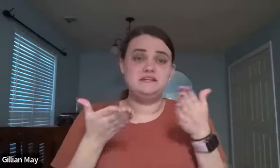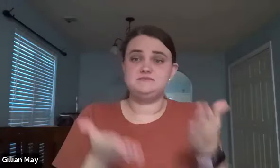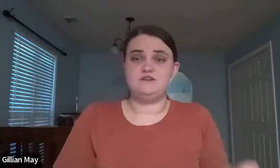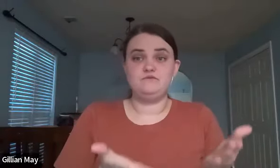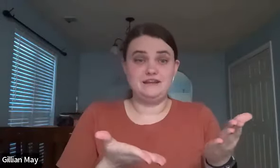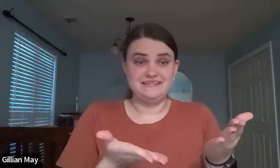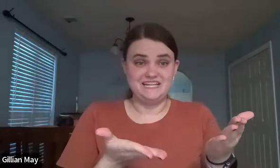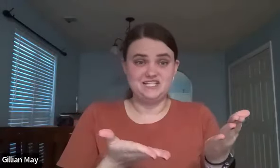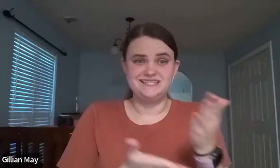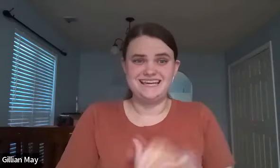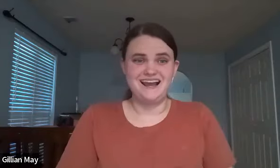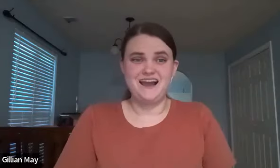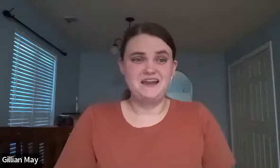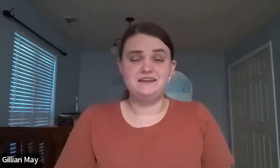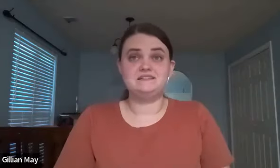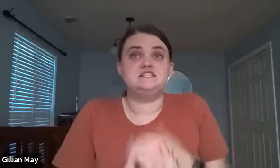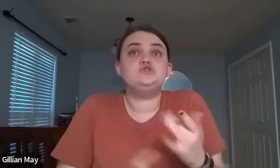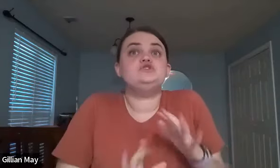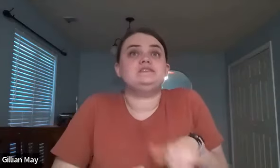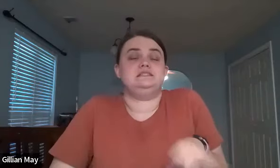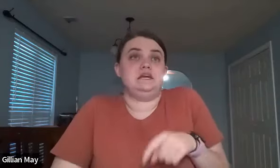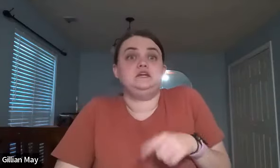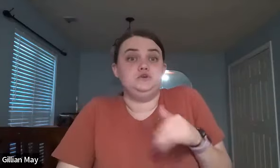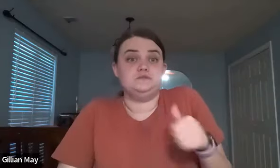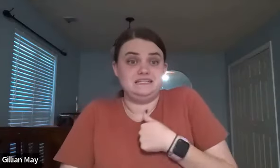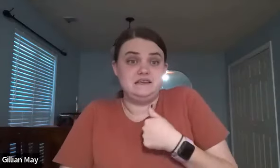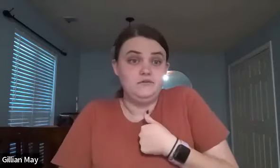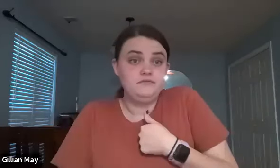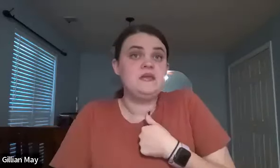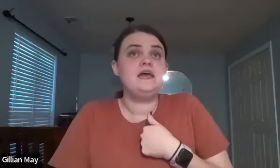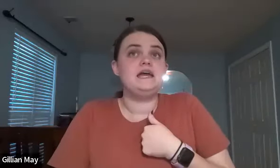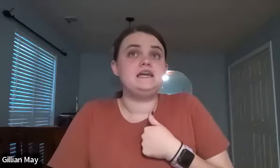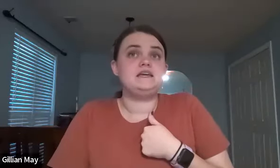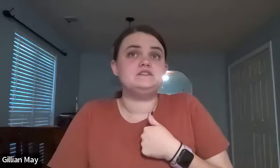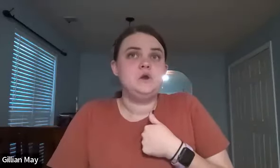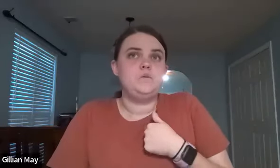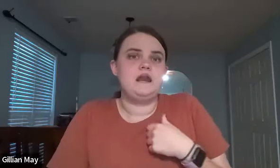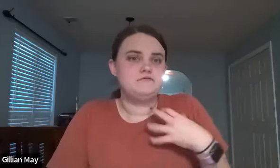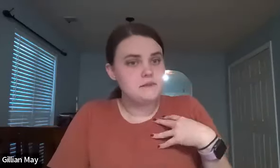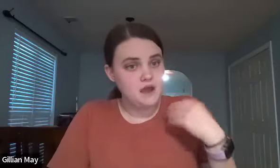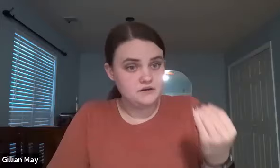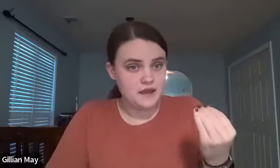biggest recommendation that I still to this day use myself is whenever I'm out and